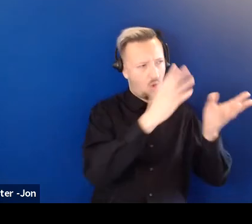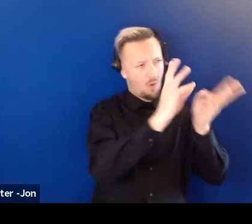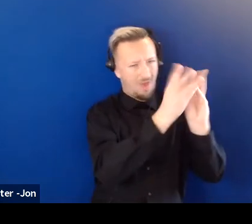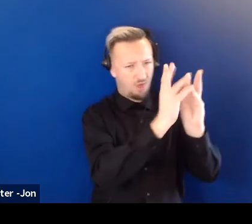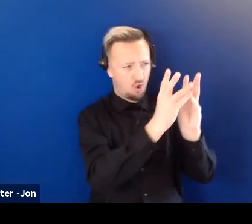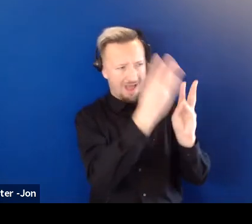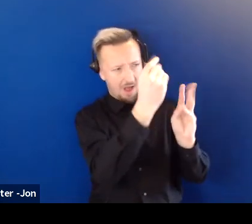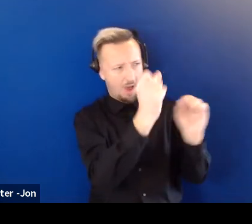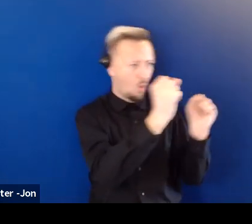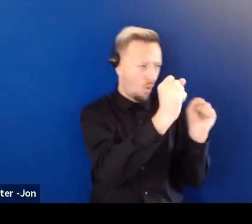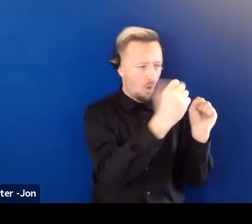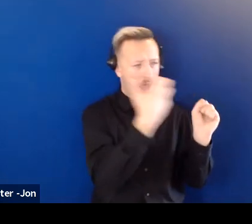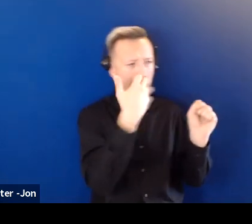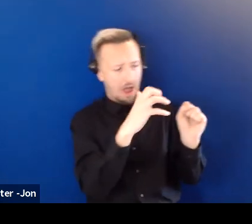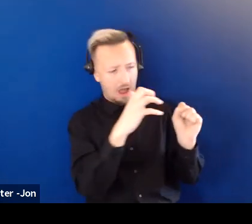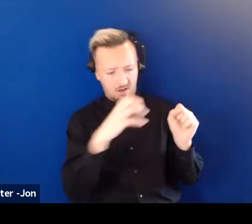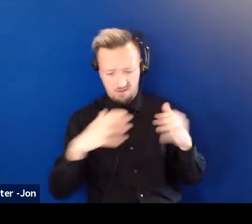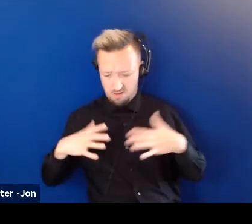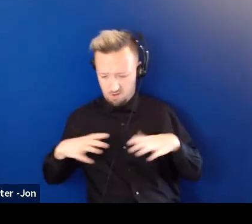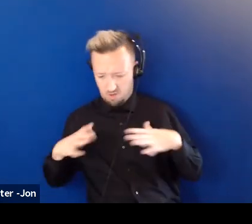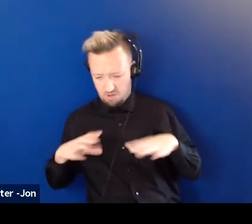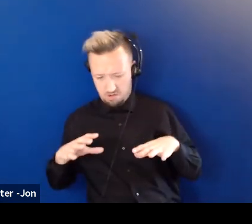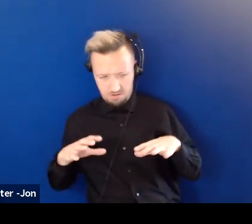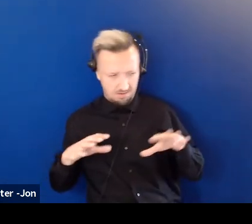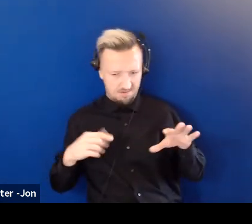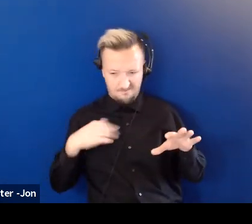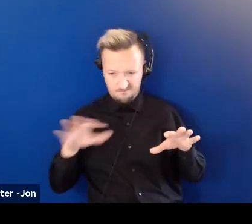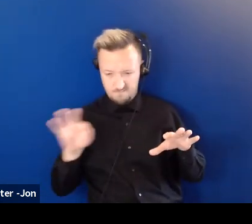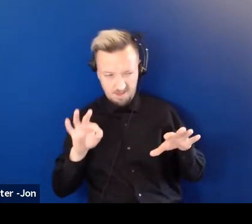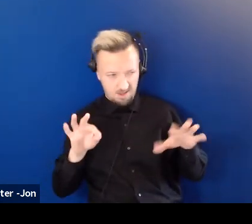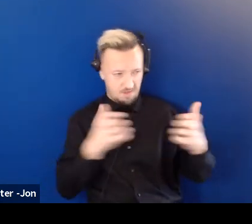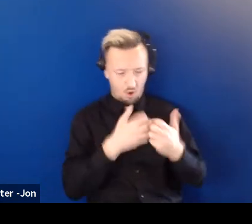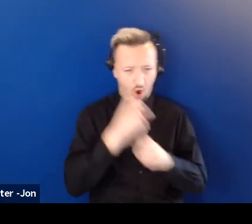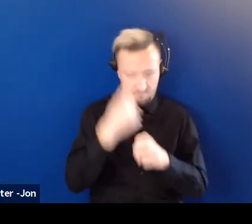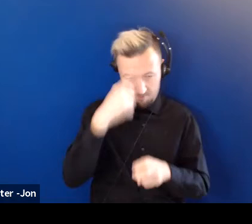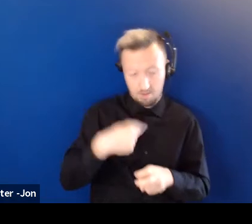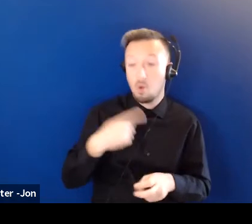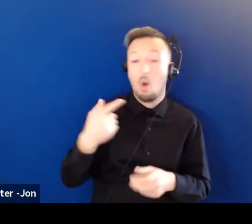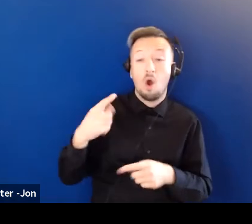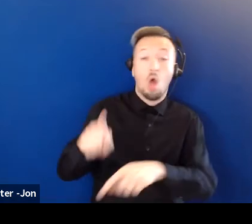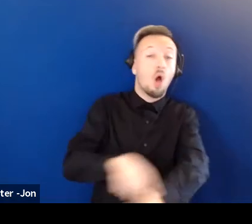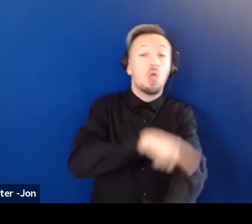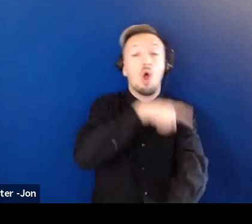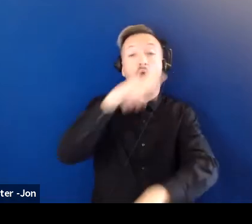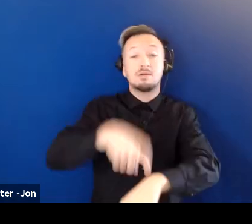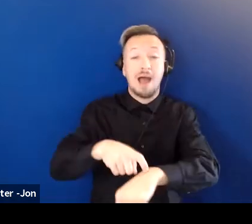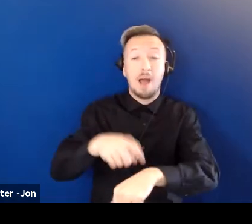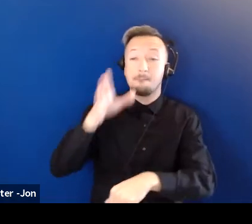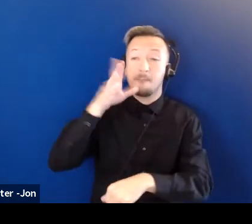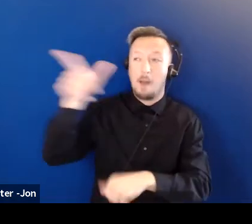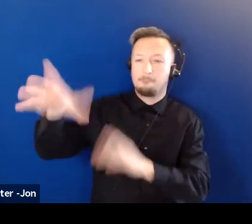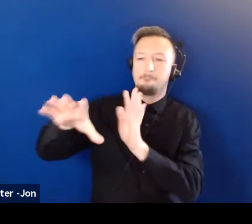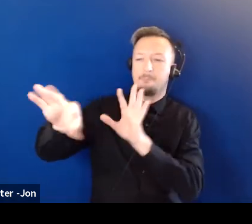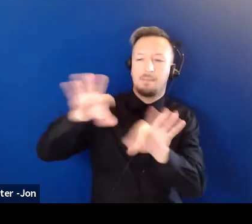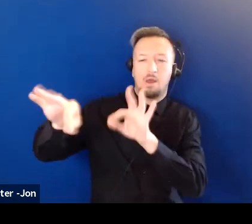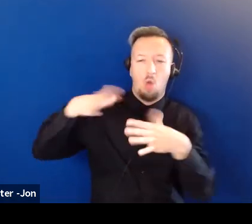for a very long time, my mother would simply pick out my clothes for me. Therefore, I was not learning the skill of